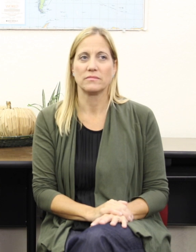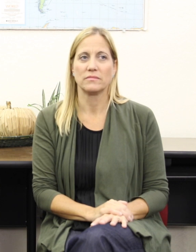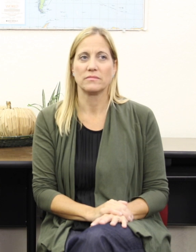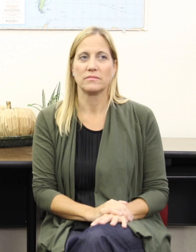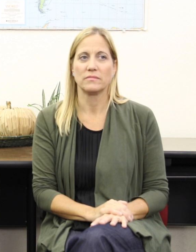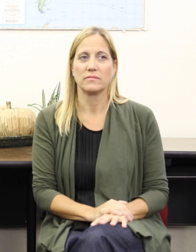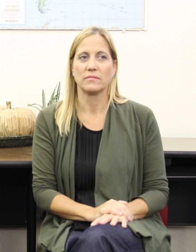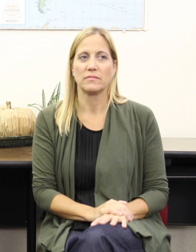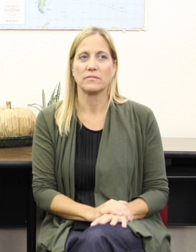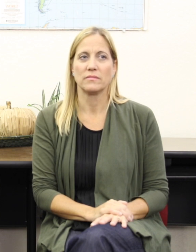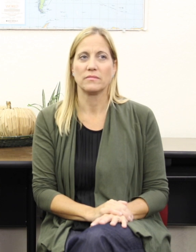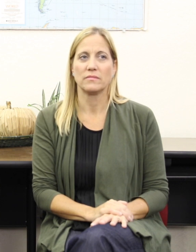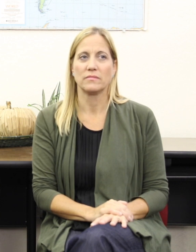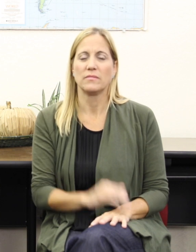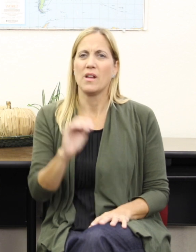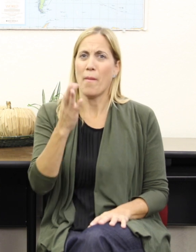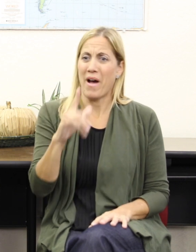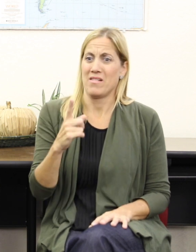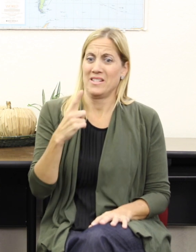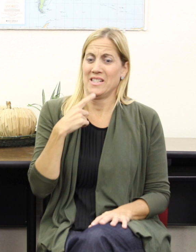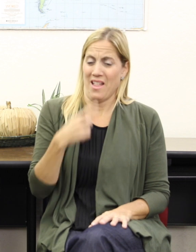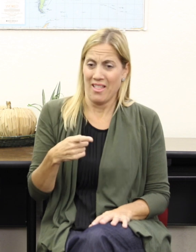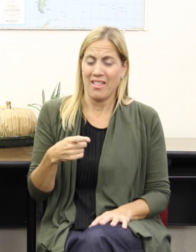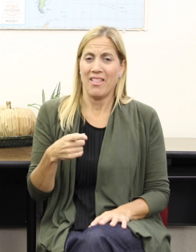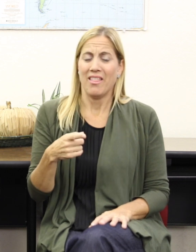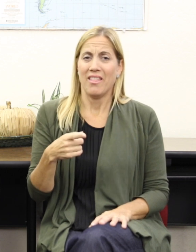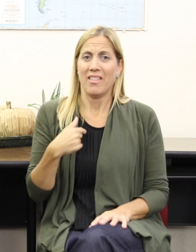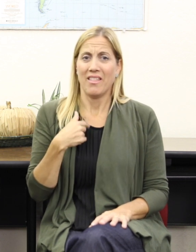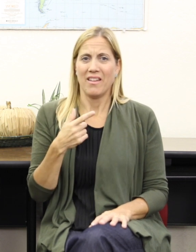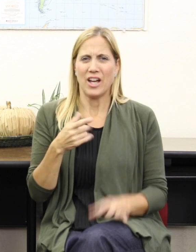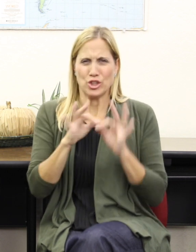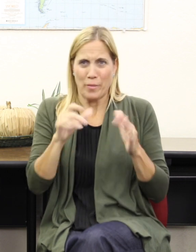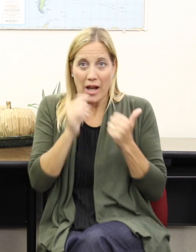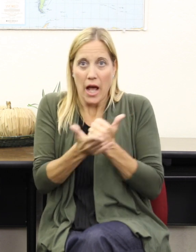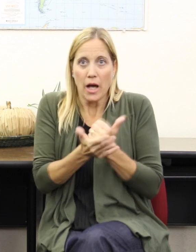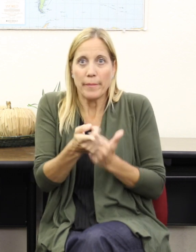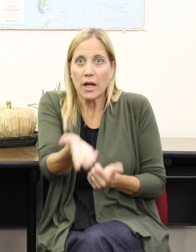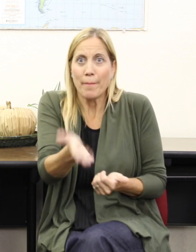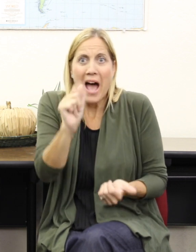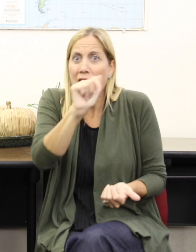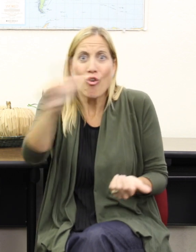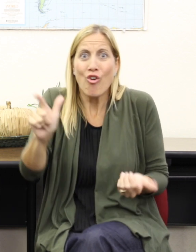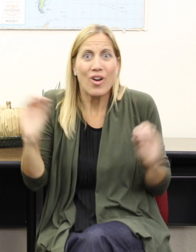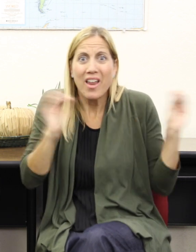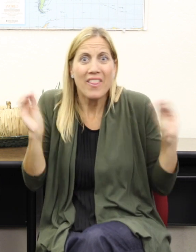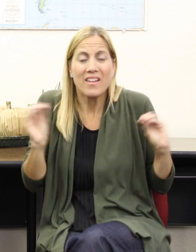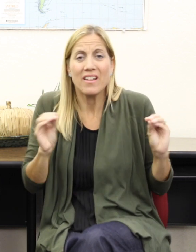Michael was telling her that the interpreter is not helping him at all and she's telling him